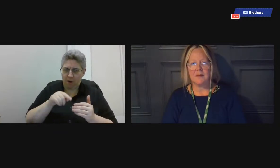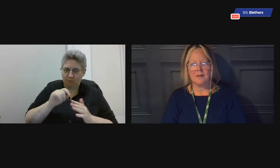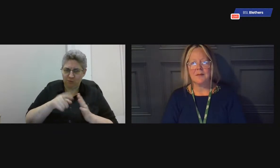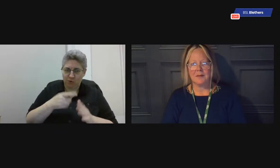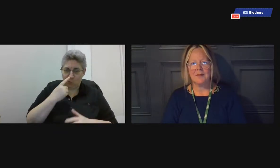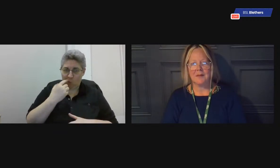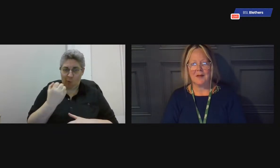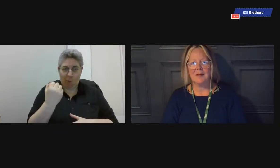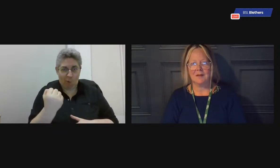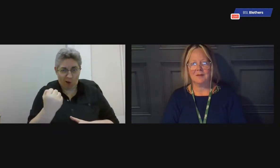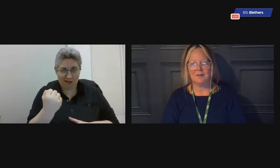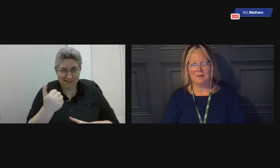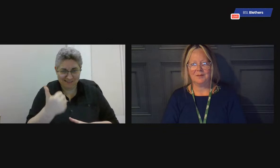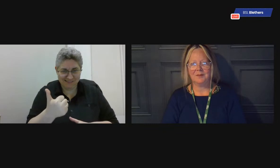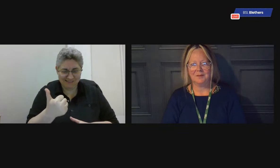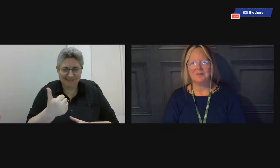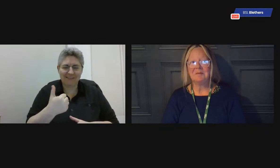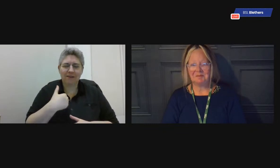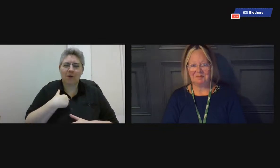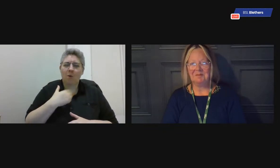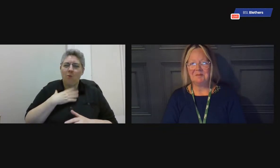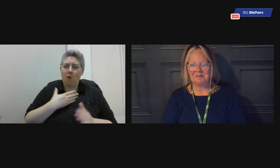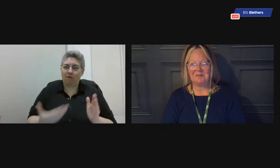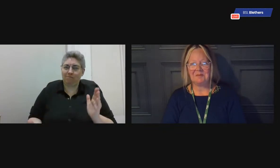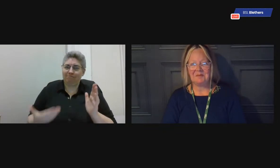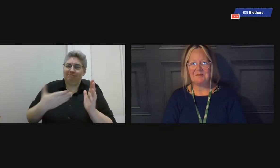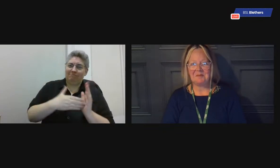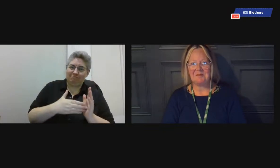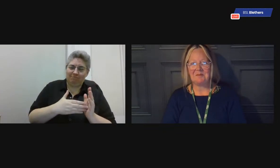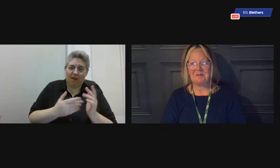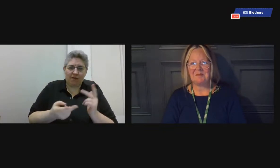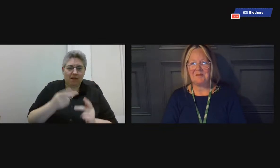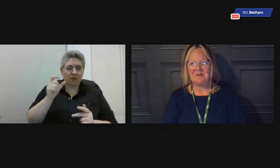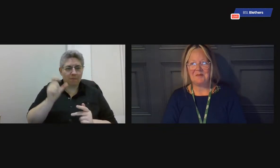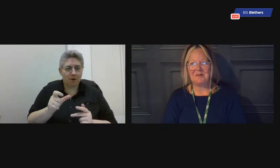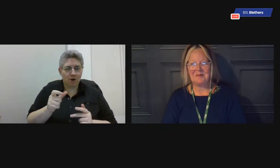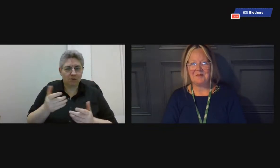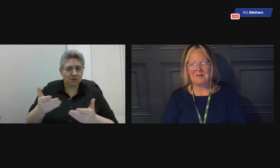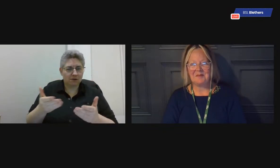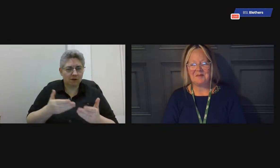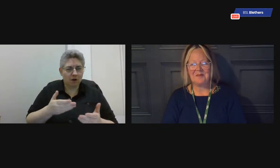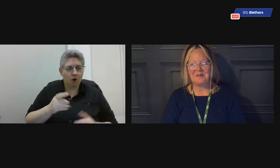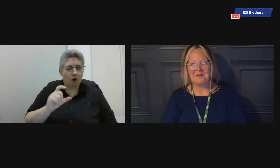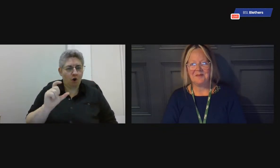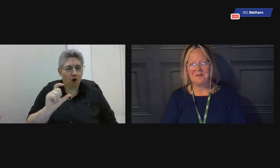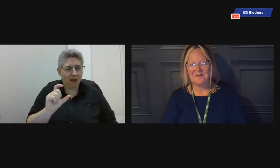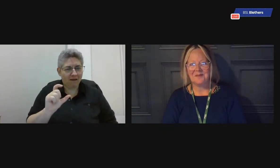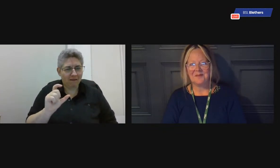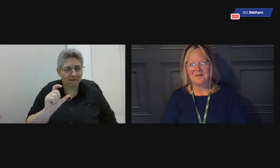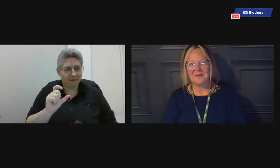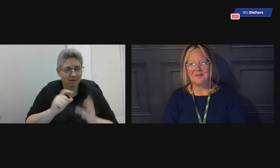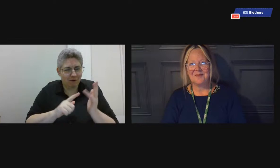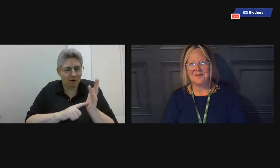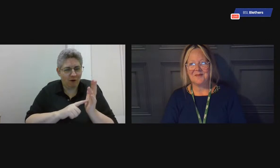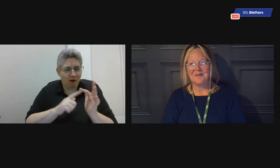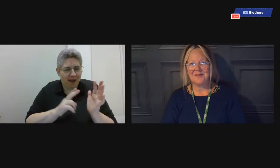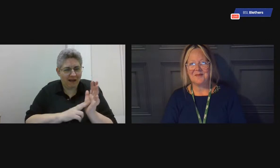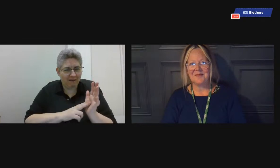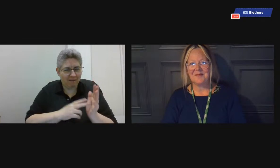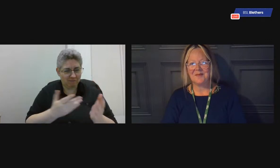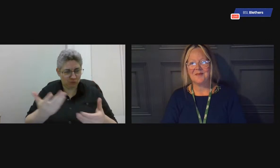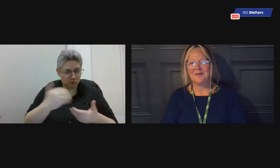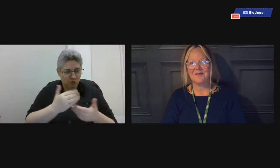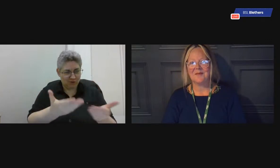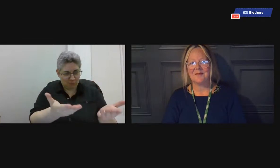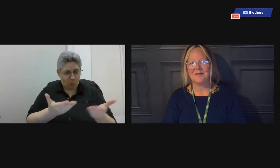I'll ask you some questions about the project later on, Nikki. If you could just hold for a second, we'll introduce our second guest, and